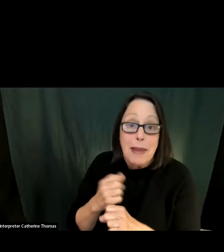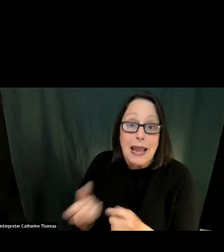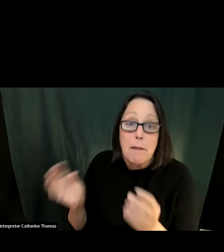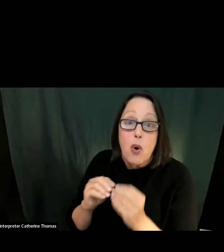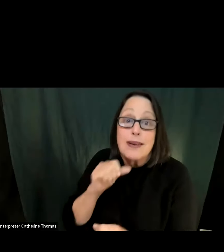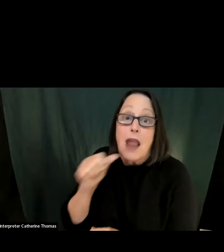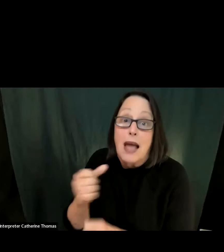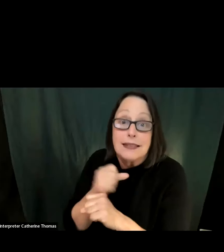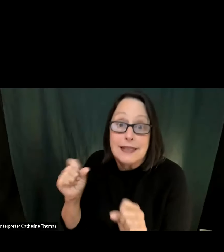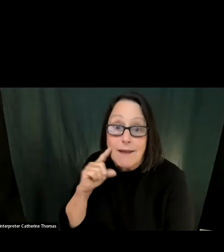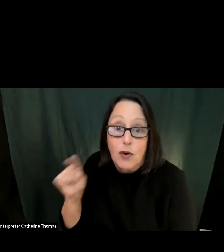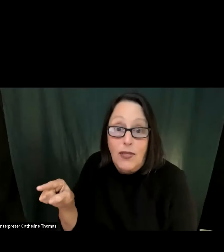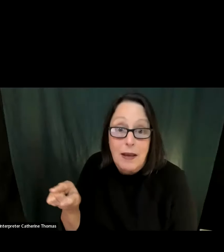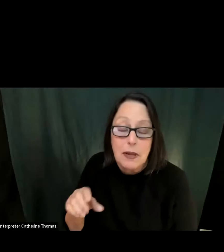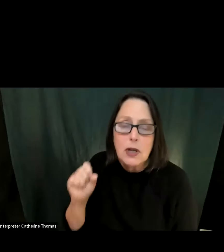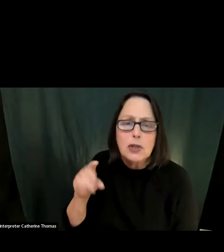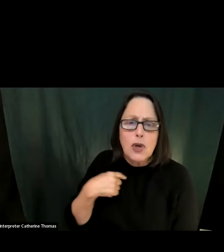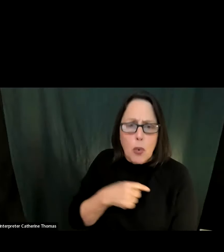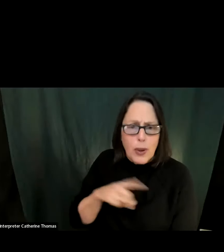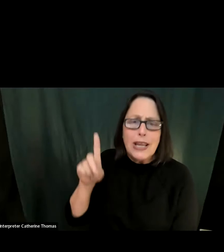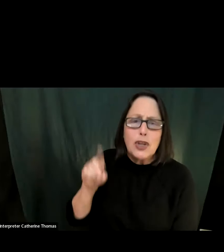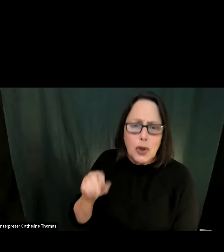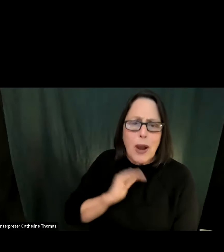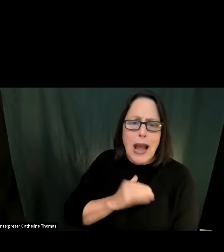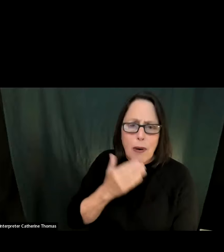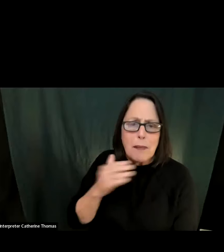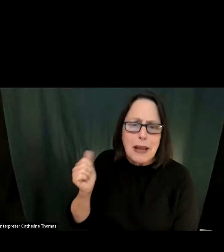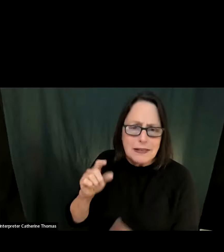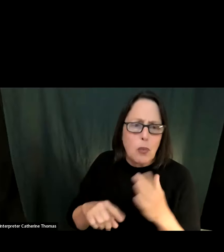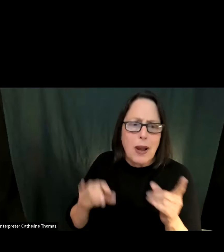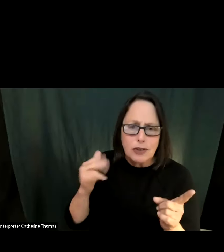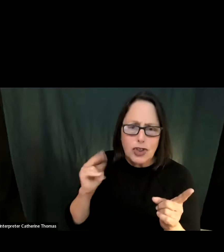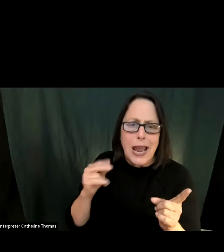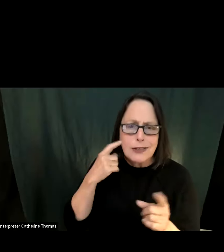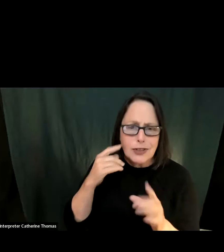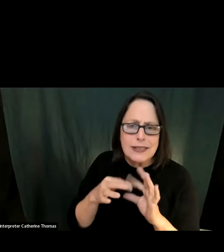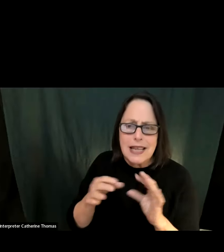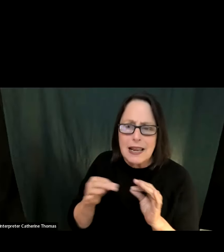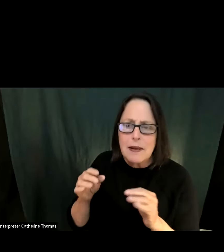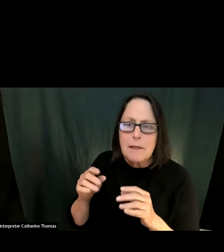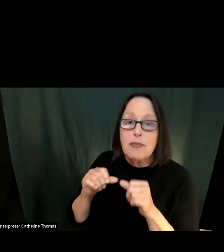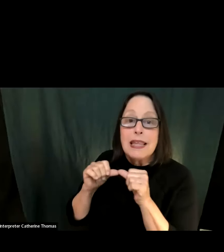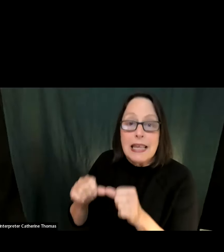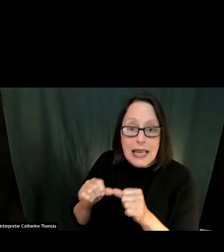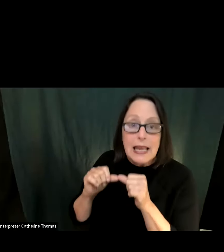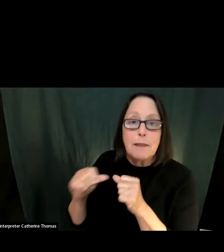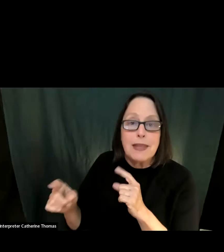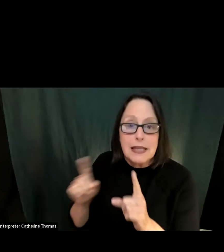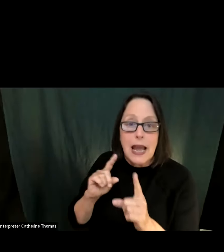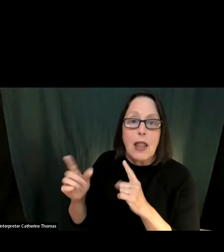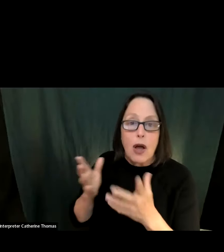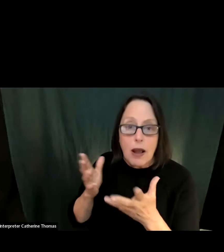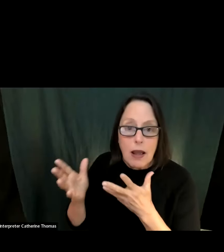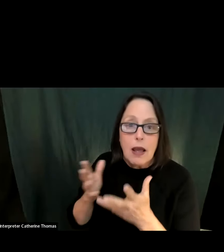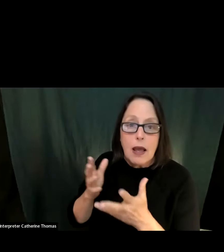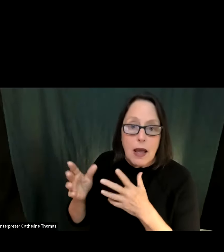with what Jan said. We do our best to keep the dialogue such that it is safe, that they then voluntarily will give that